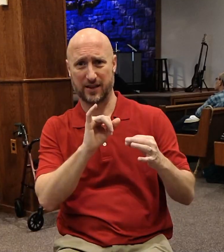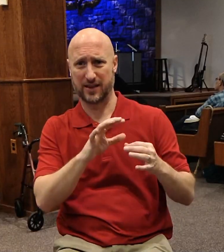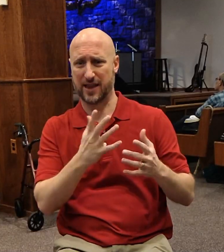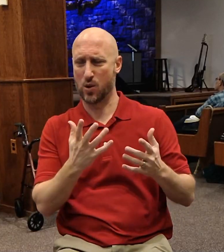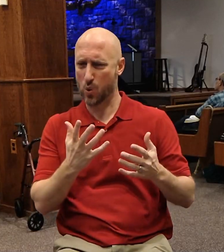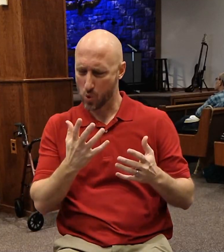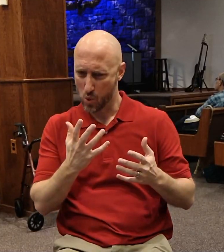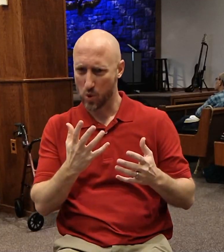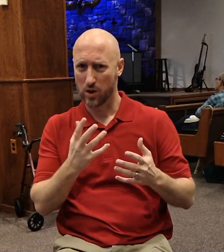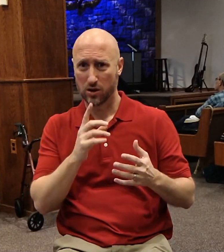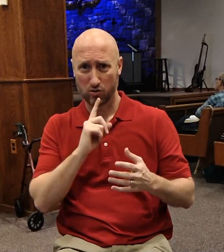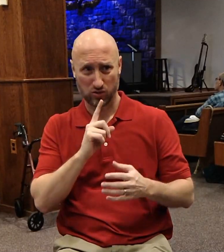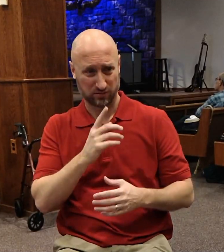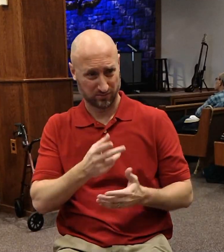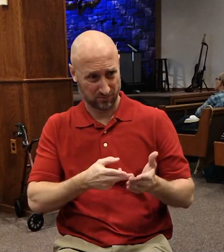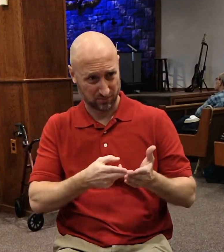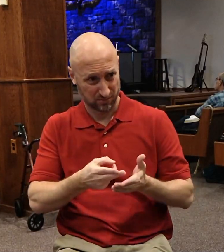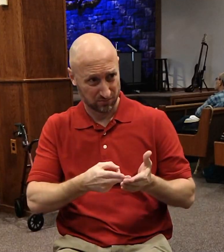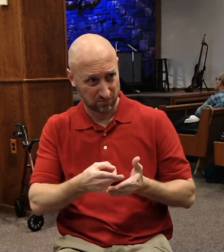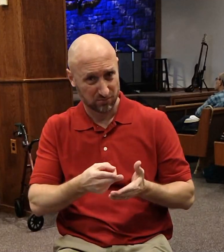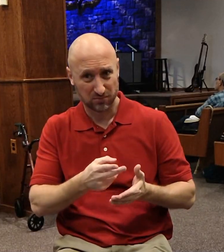really feel that way and they really mean it.